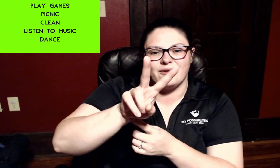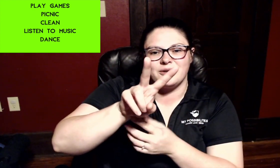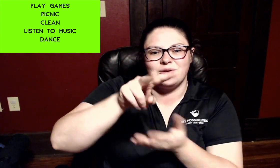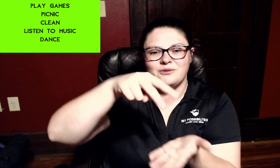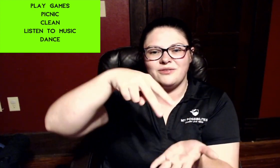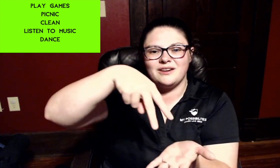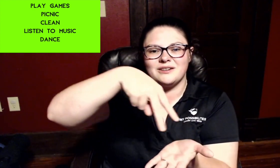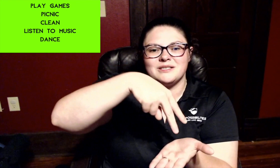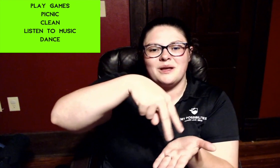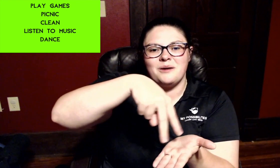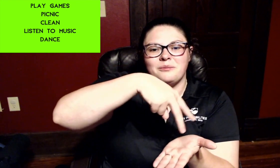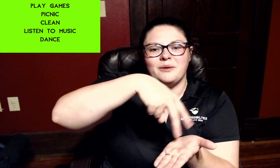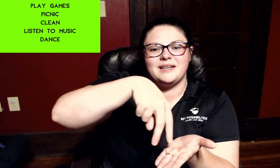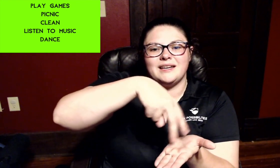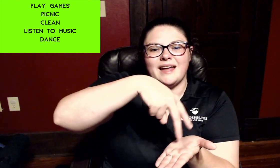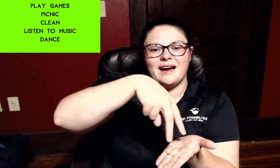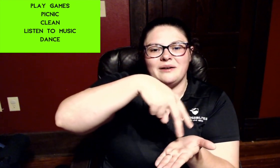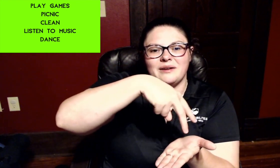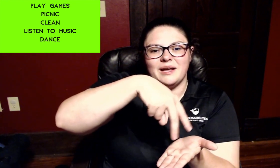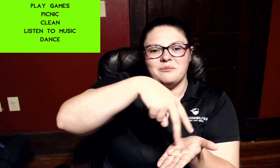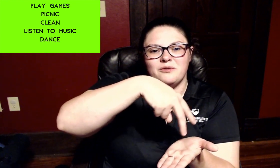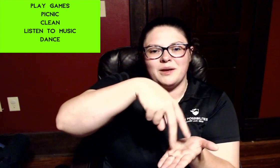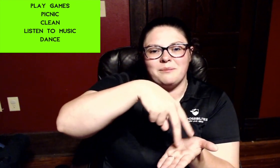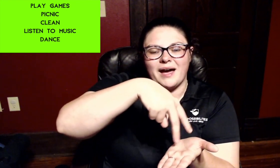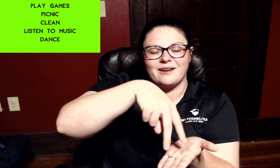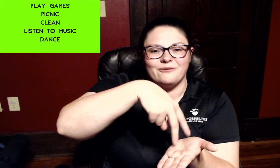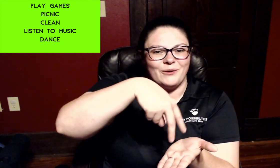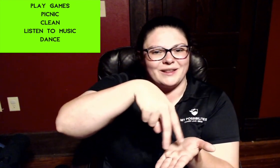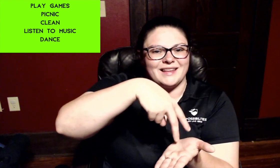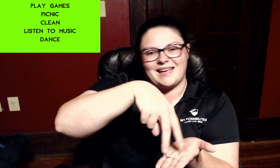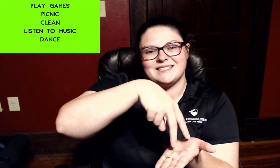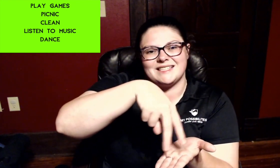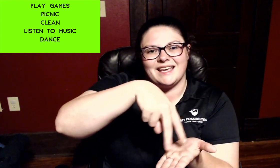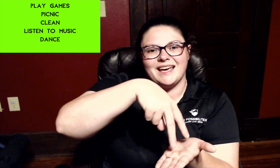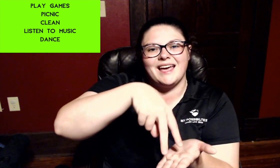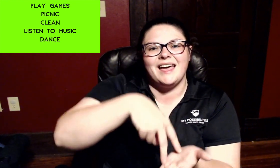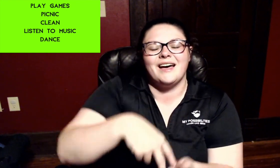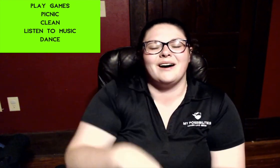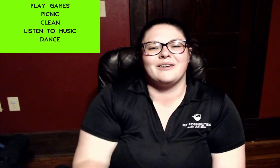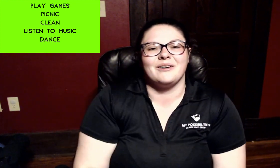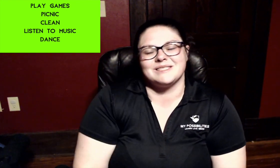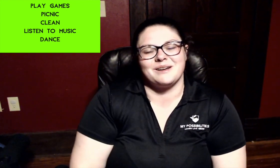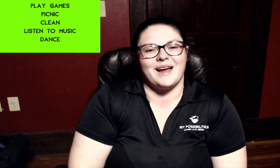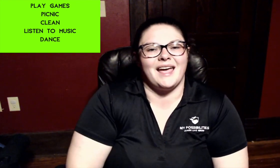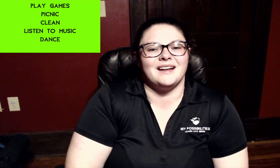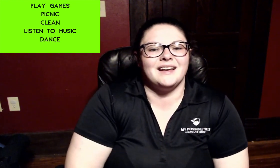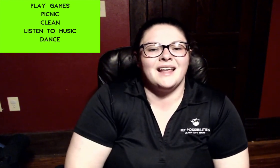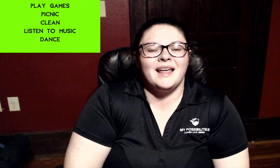2 fingers pointing down and moving back and forth, dancing across our hand.